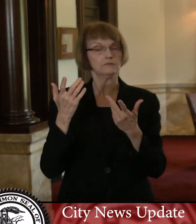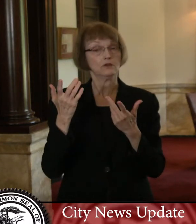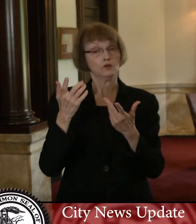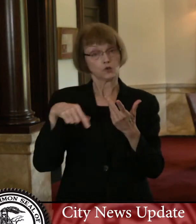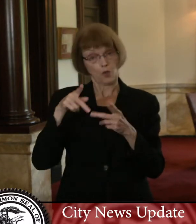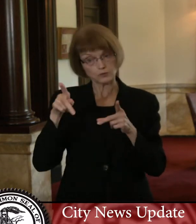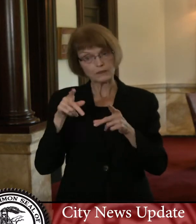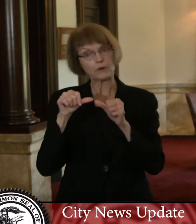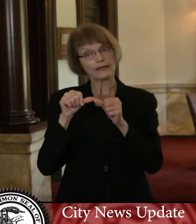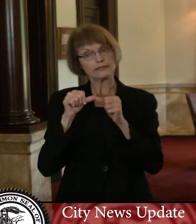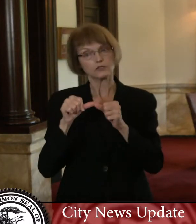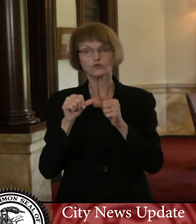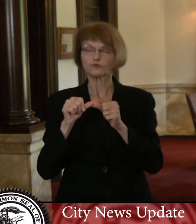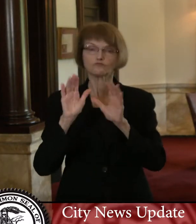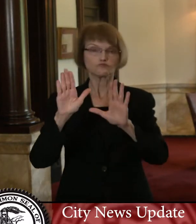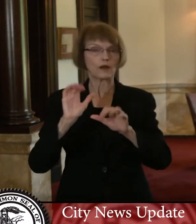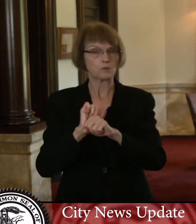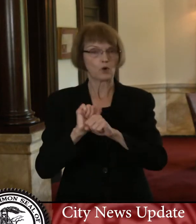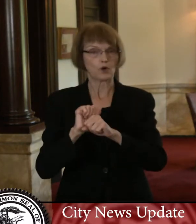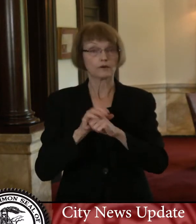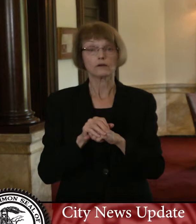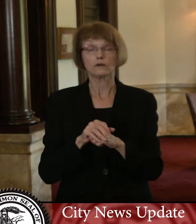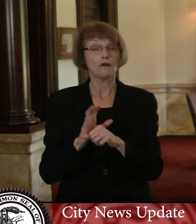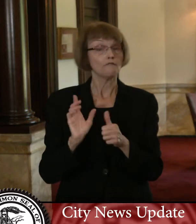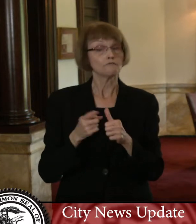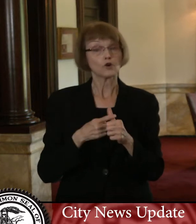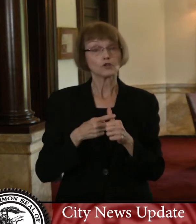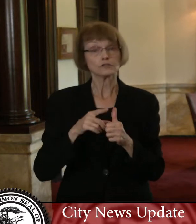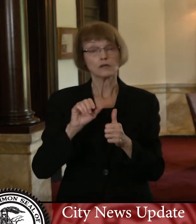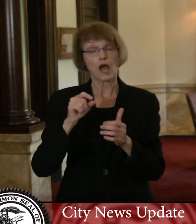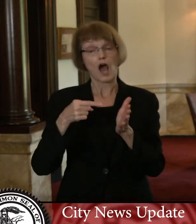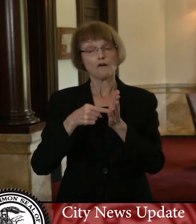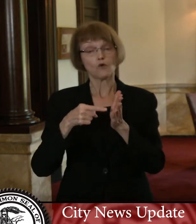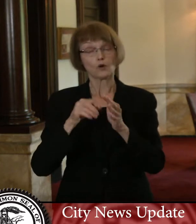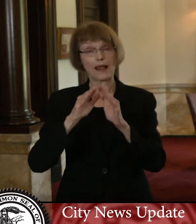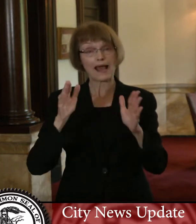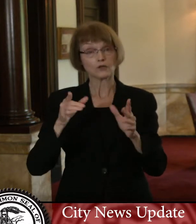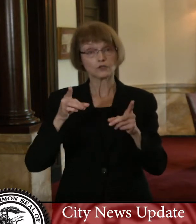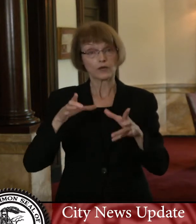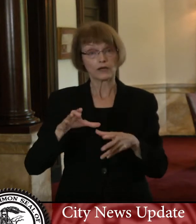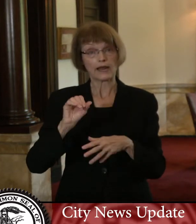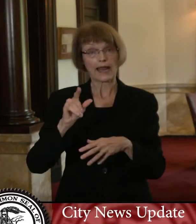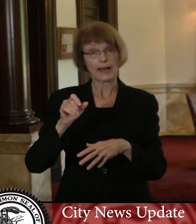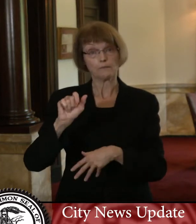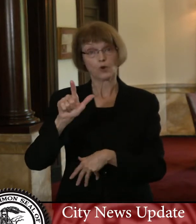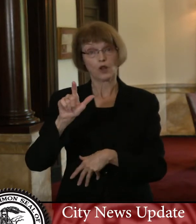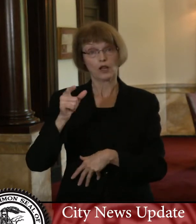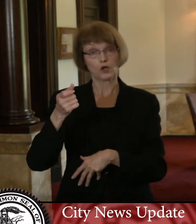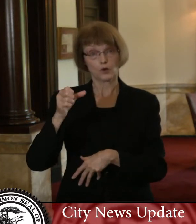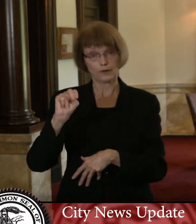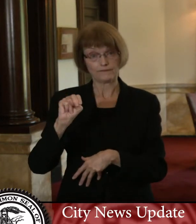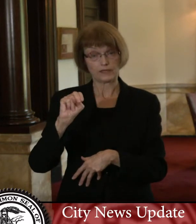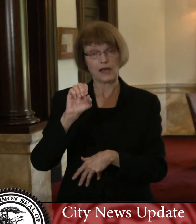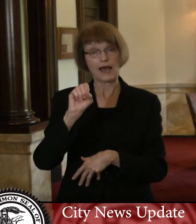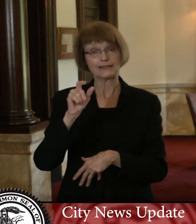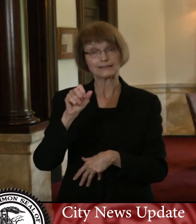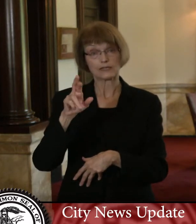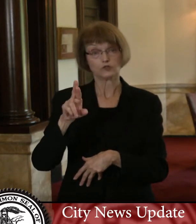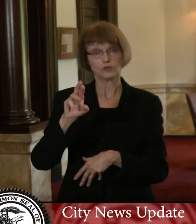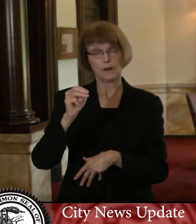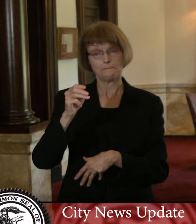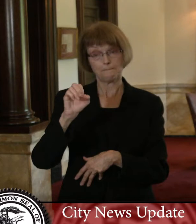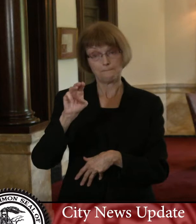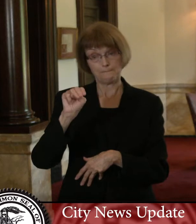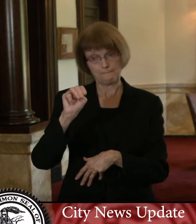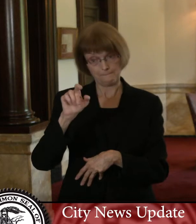do great work. Starting with Affordable Housing Director April Griffin, Assessor Mike